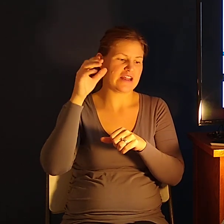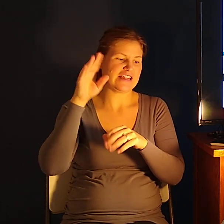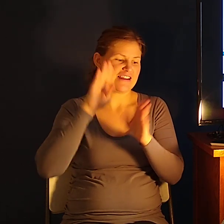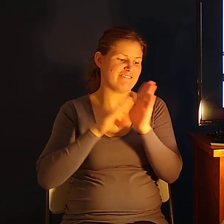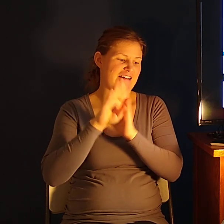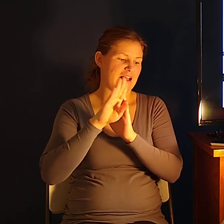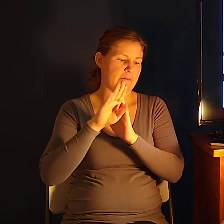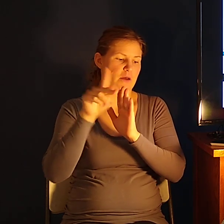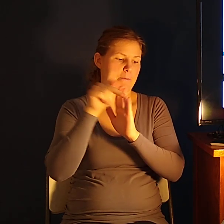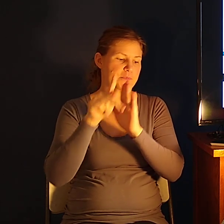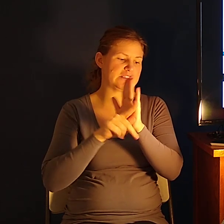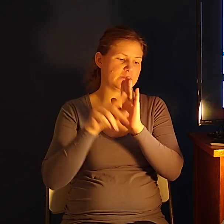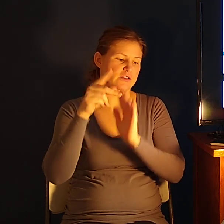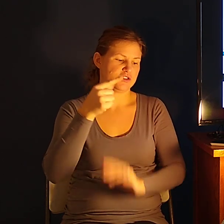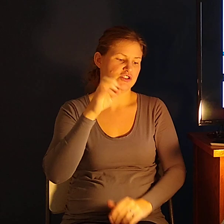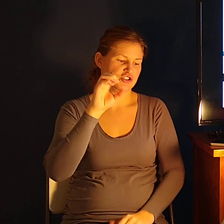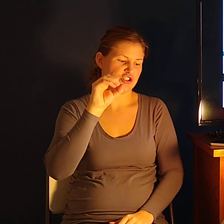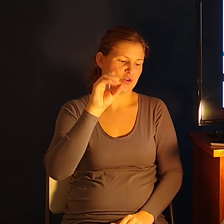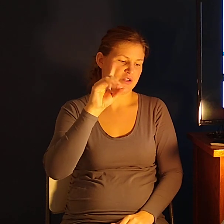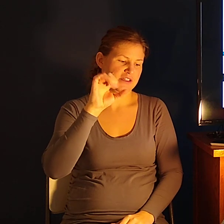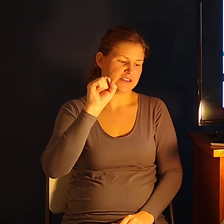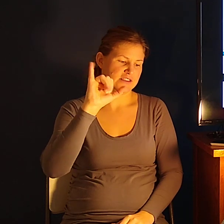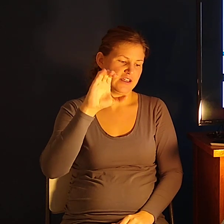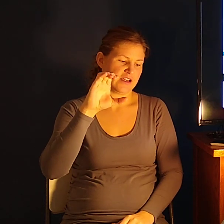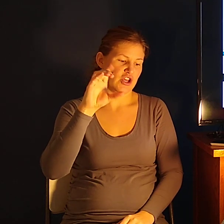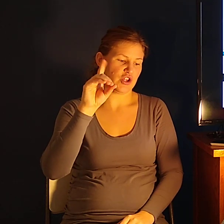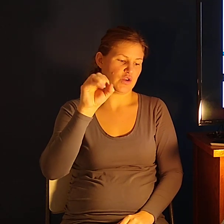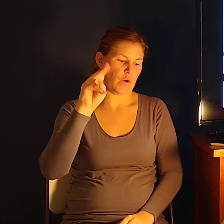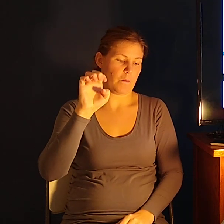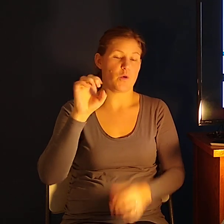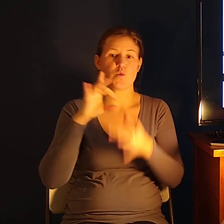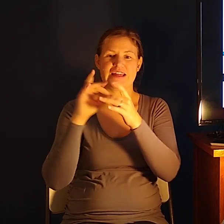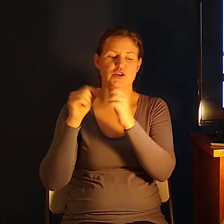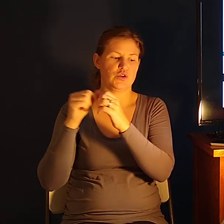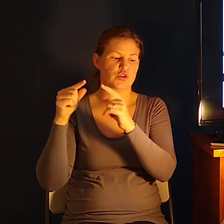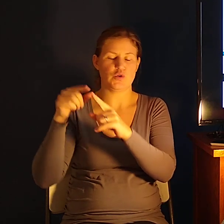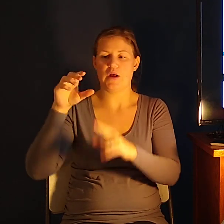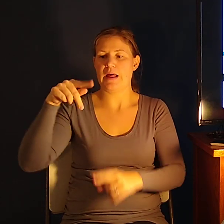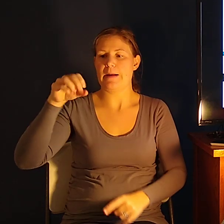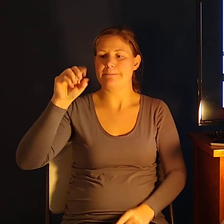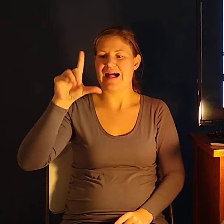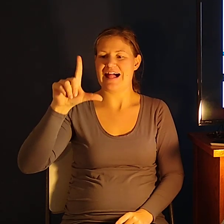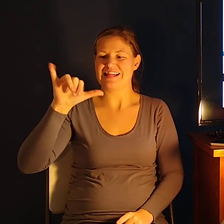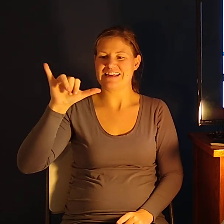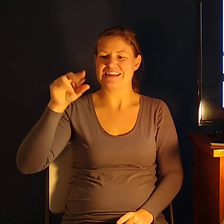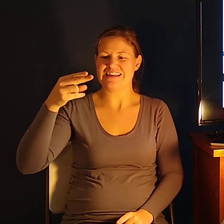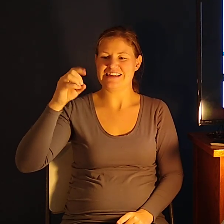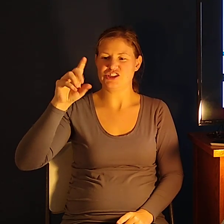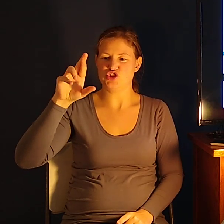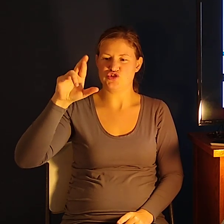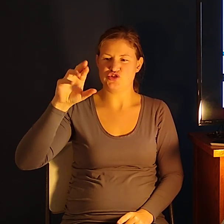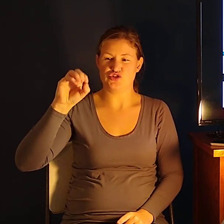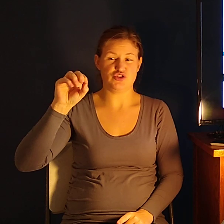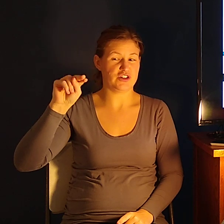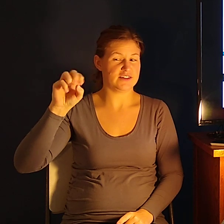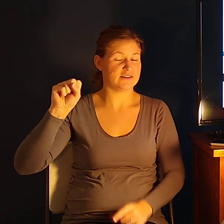dome, related to polyhedrons found in nature. Fuller's goal was to not